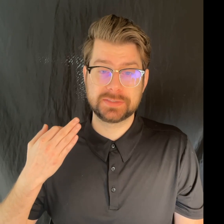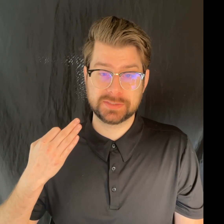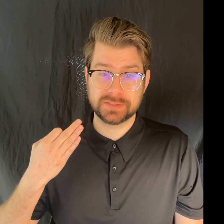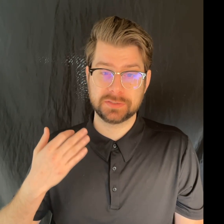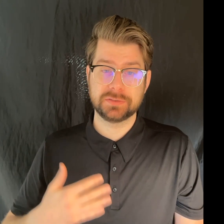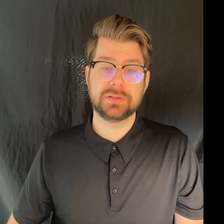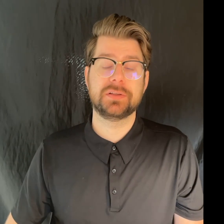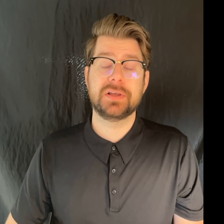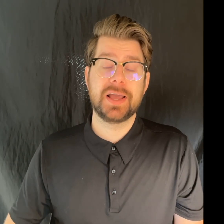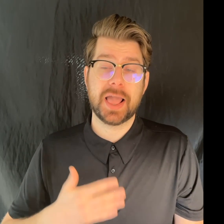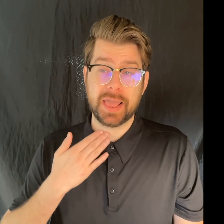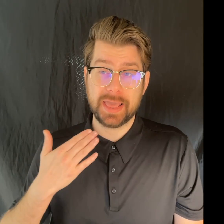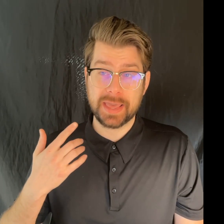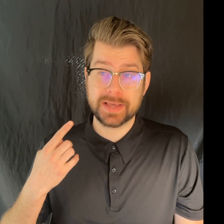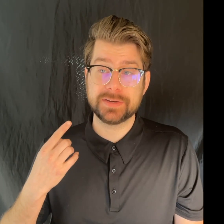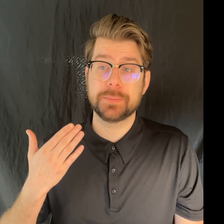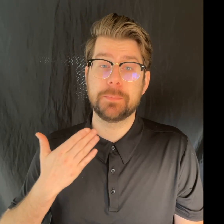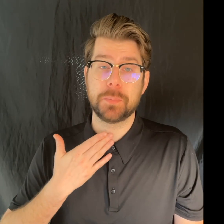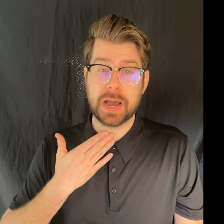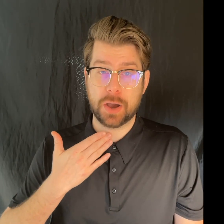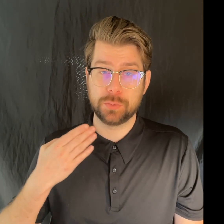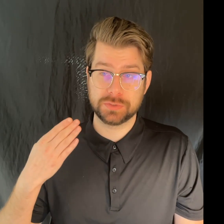rights, and mount.